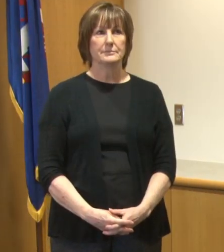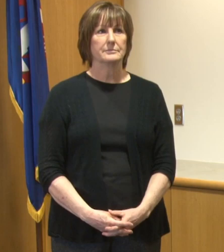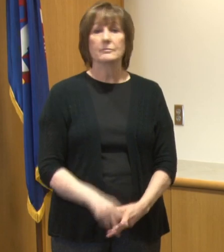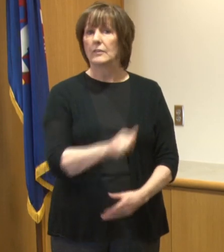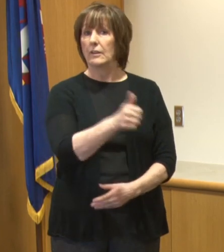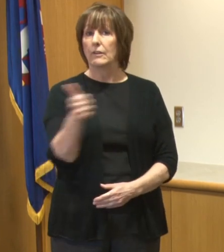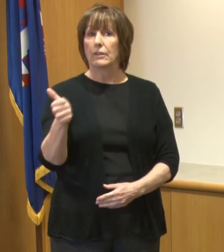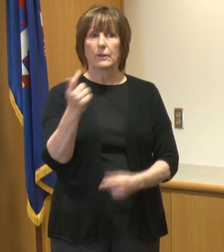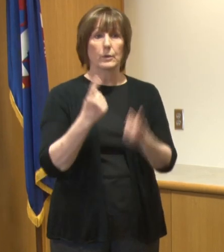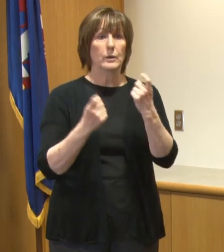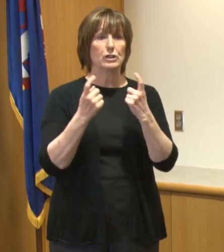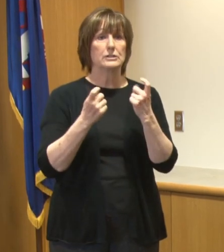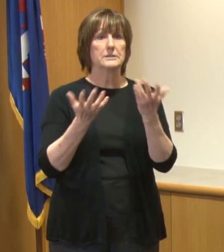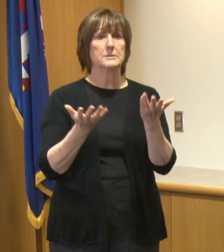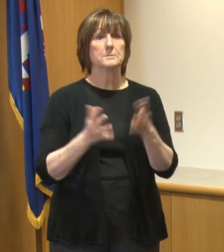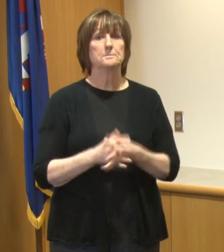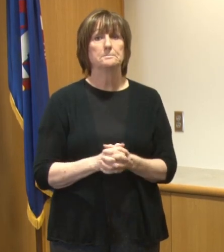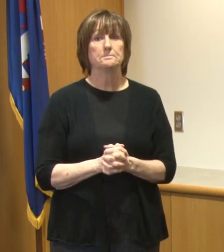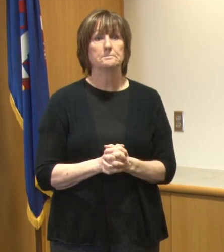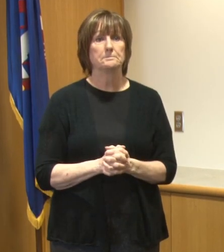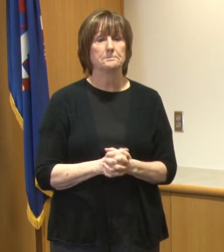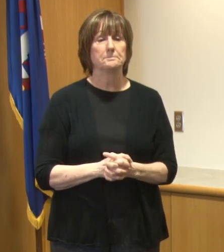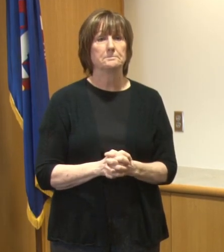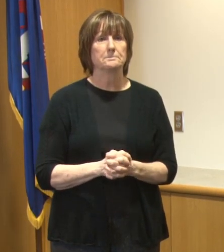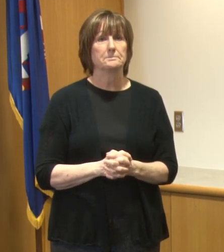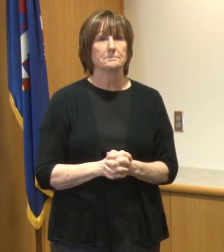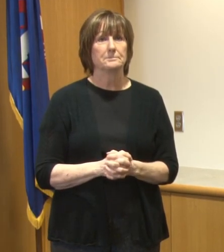Are there any other questions?